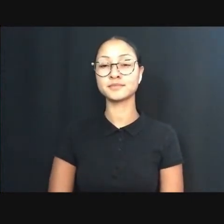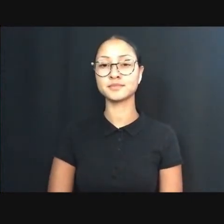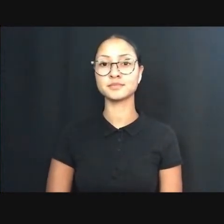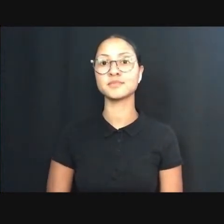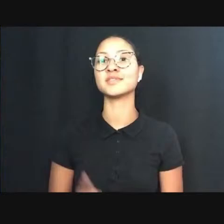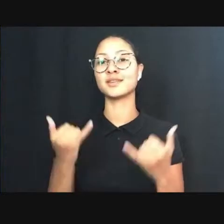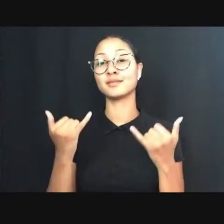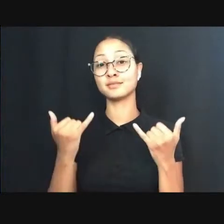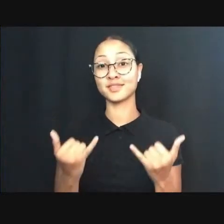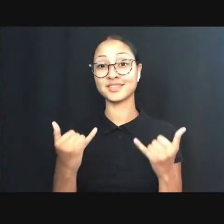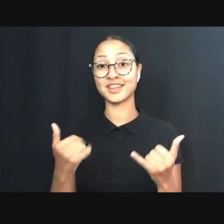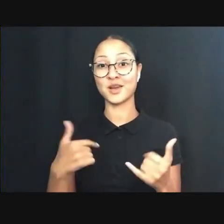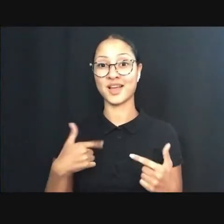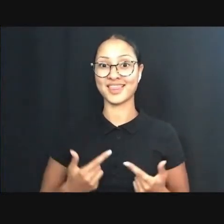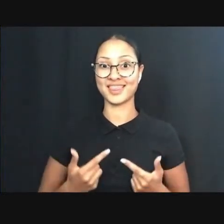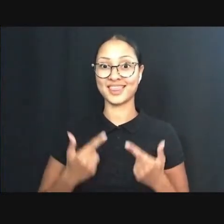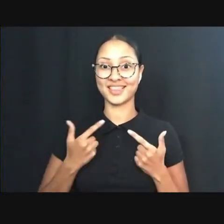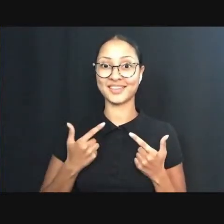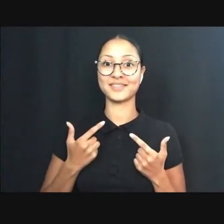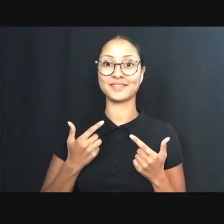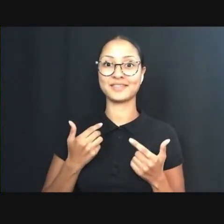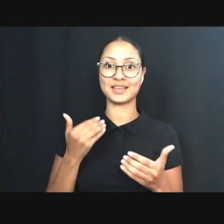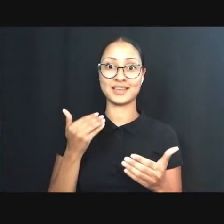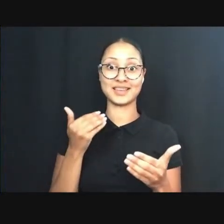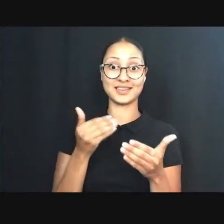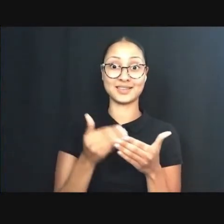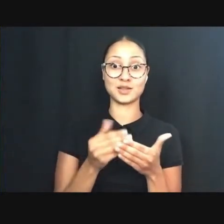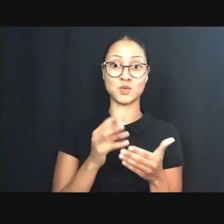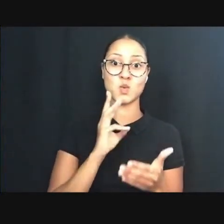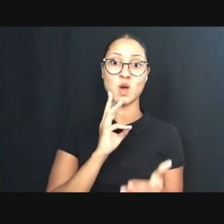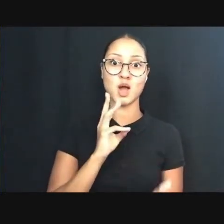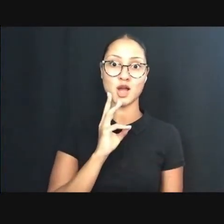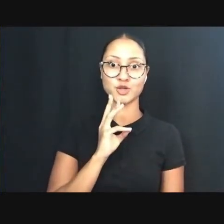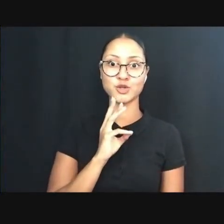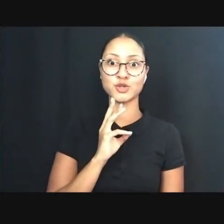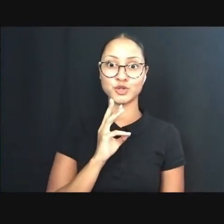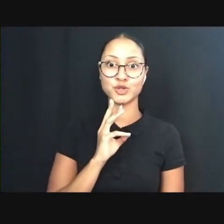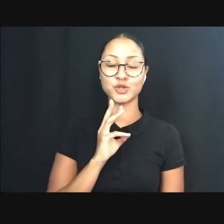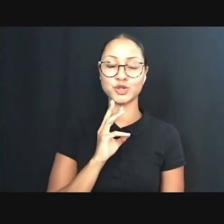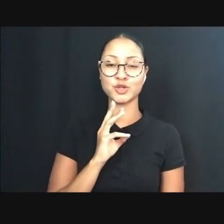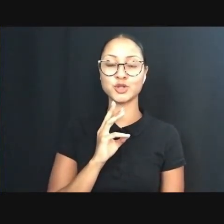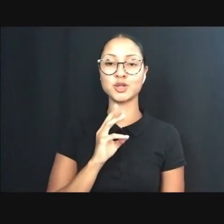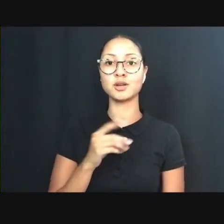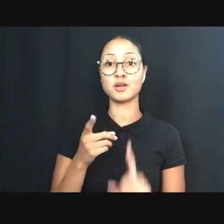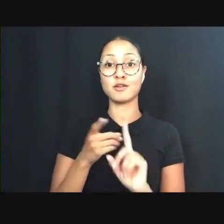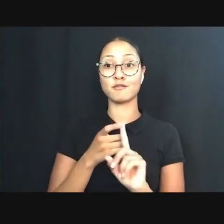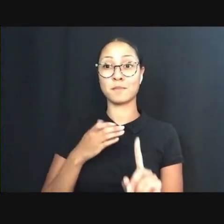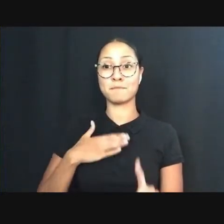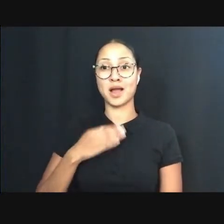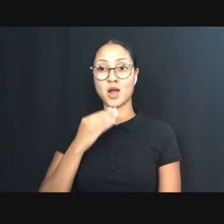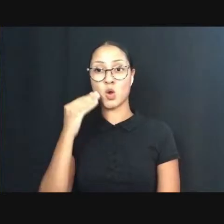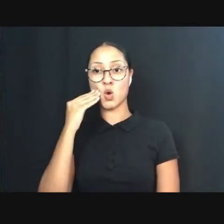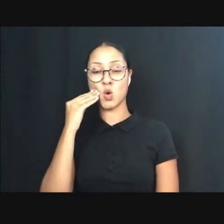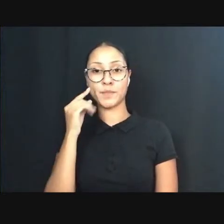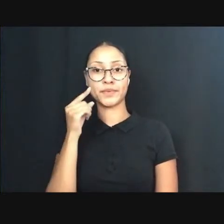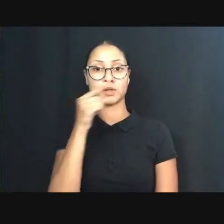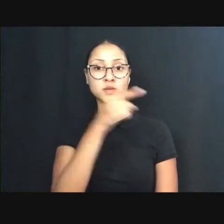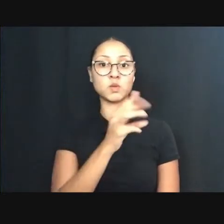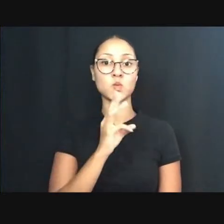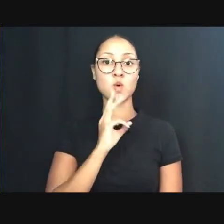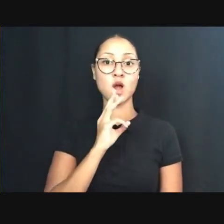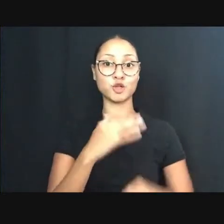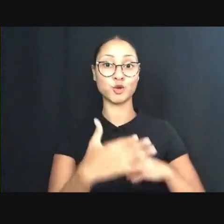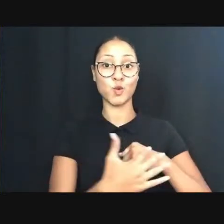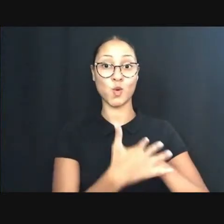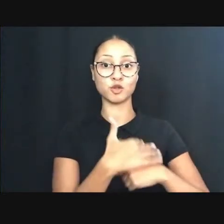right now, from door to shore is 2 miles. So I try as often as I